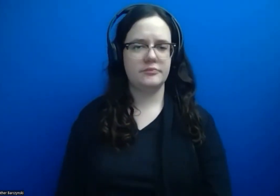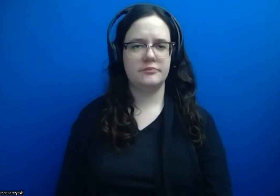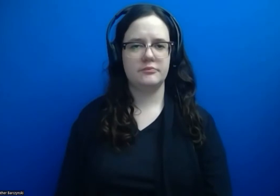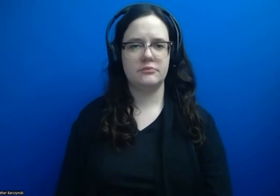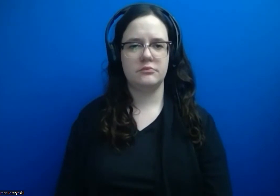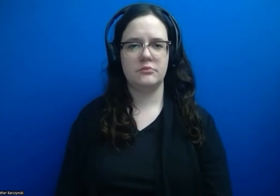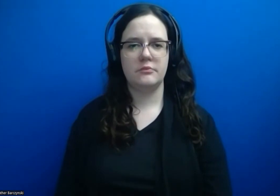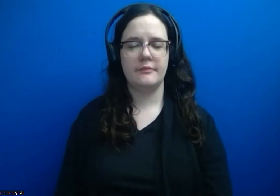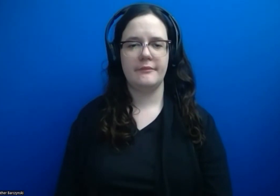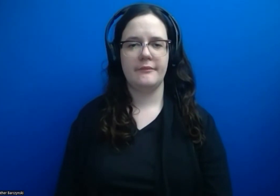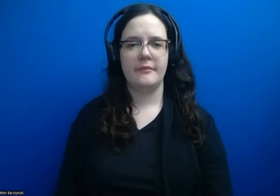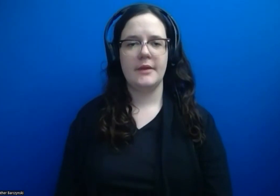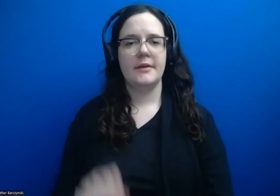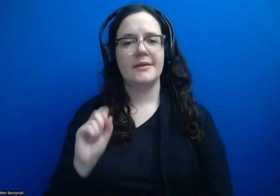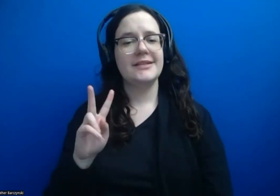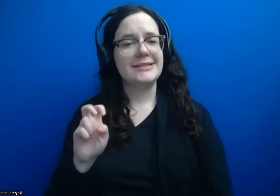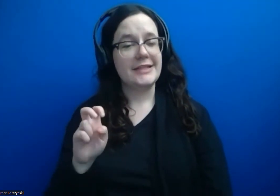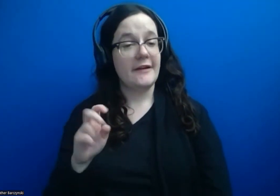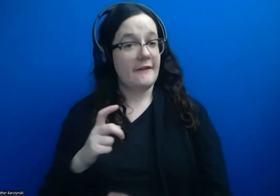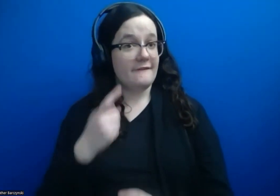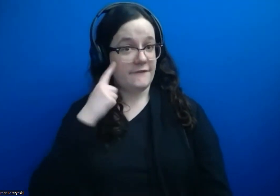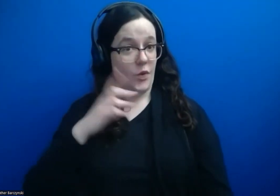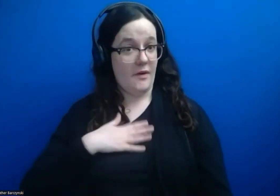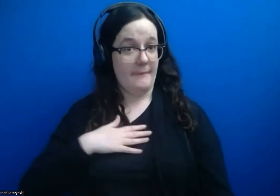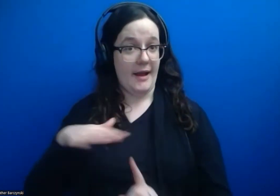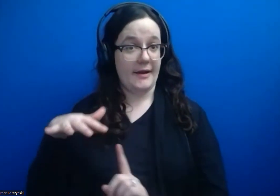I would say for my environment, it was,